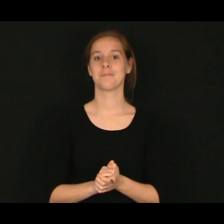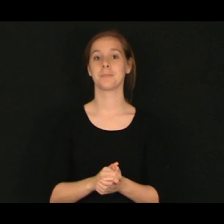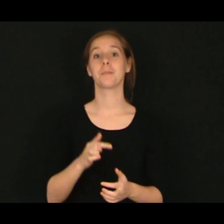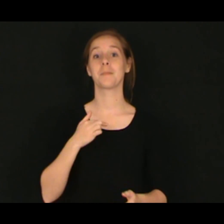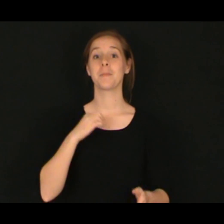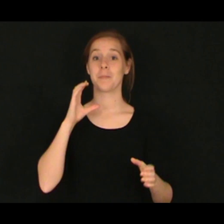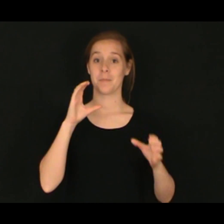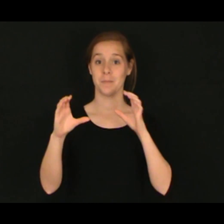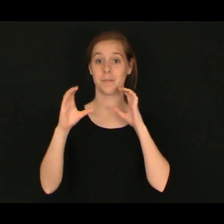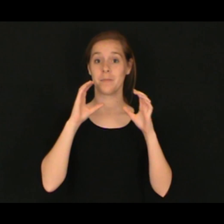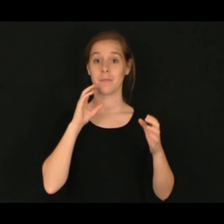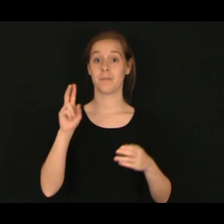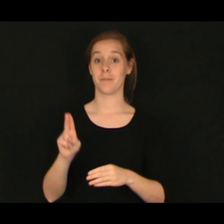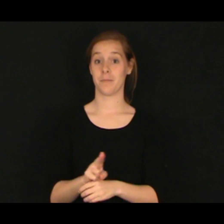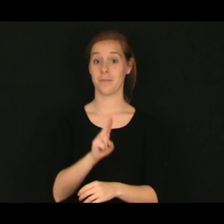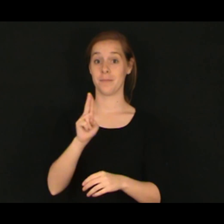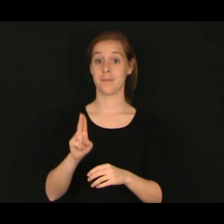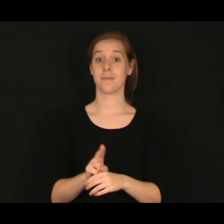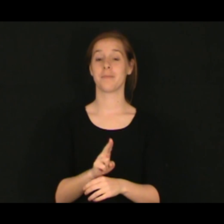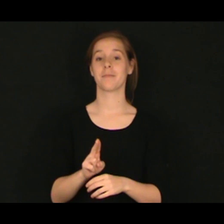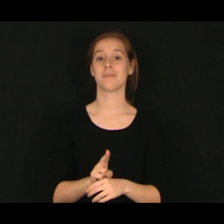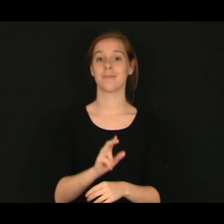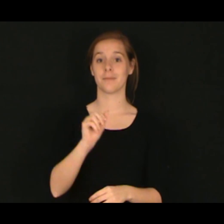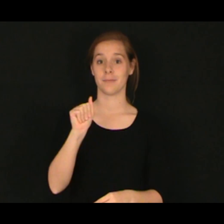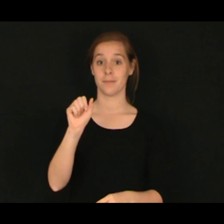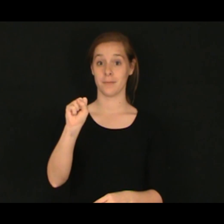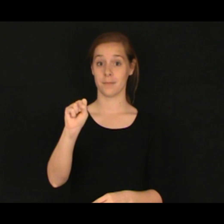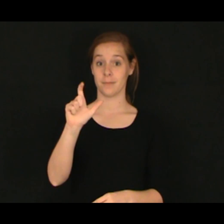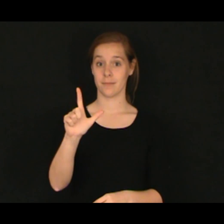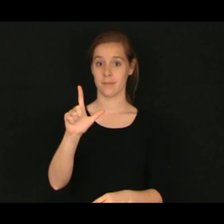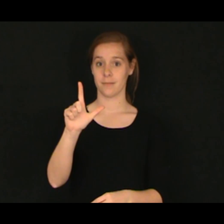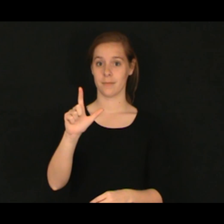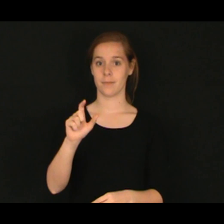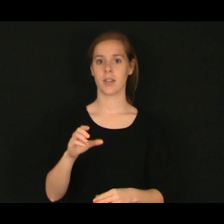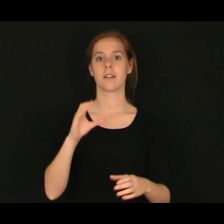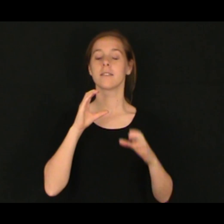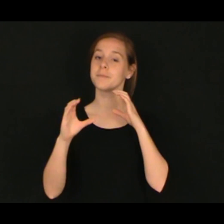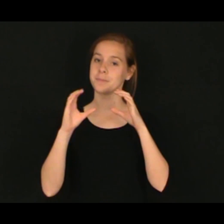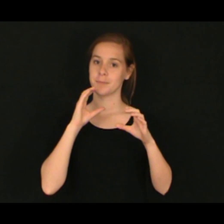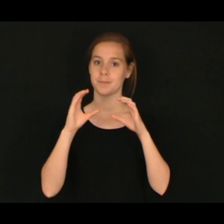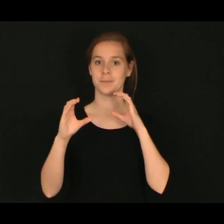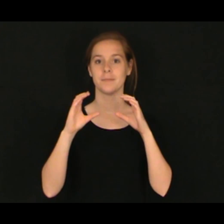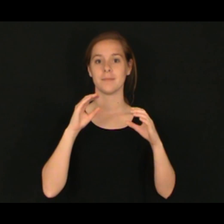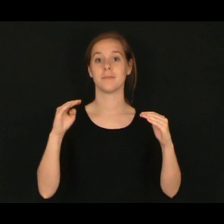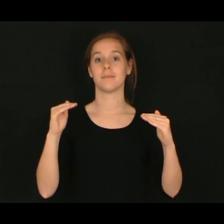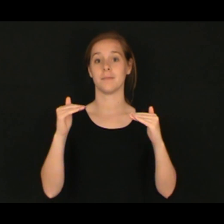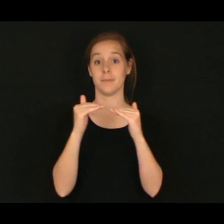ways. I can communicate using ASL on a conversational